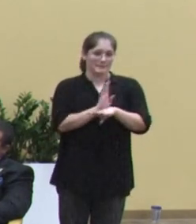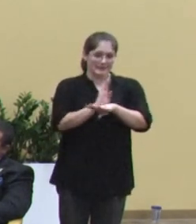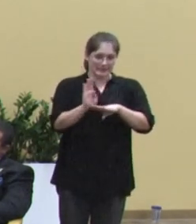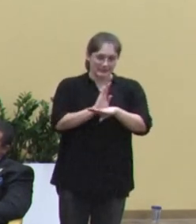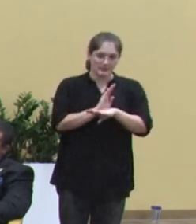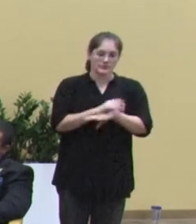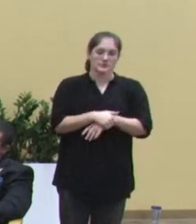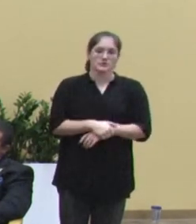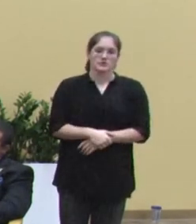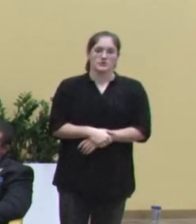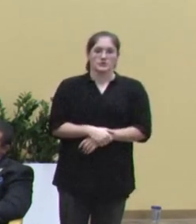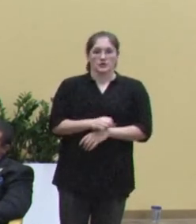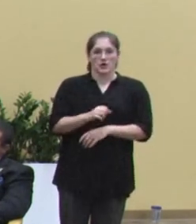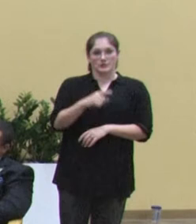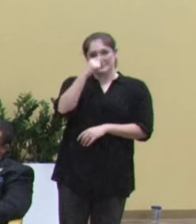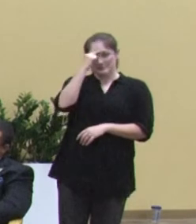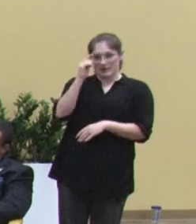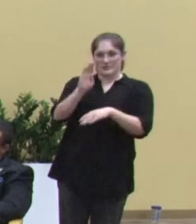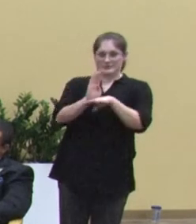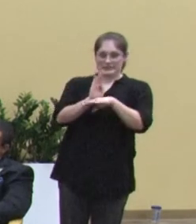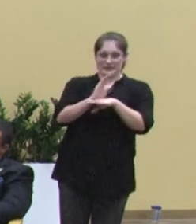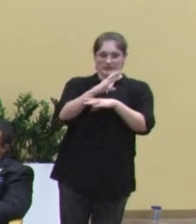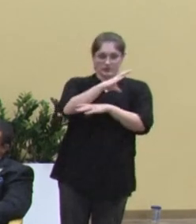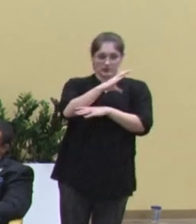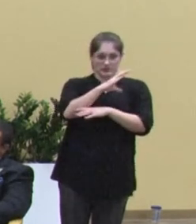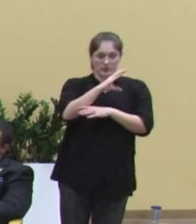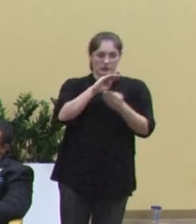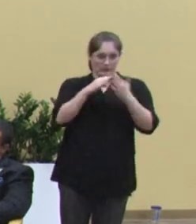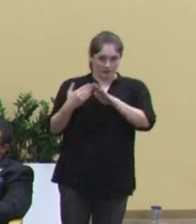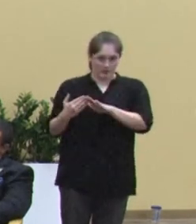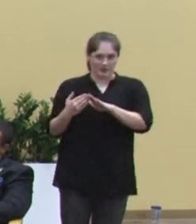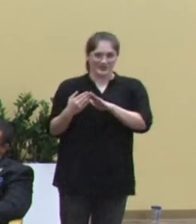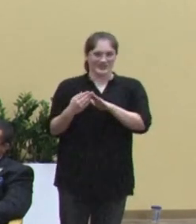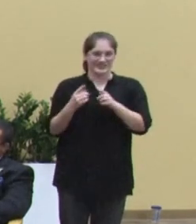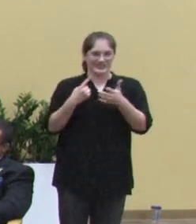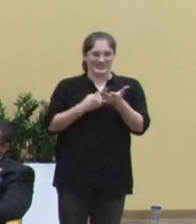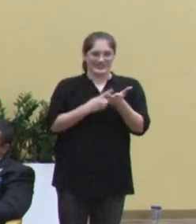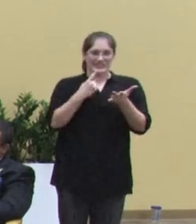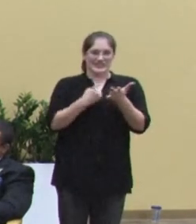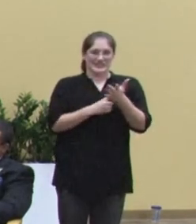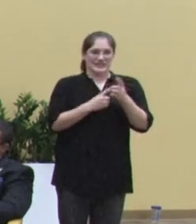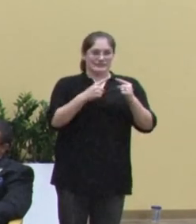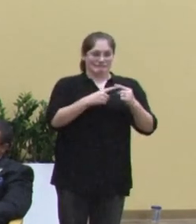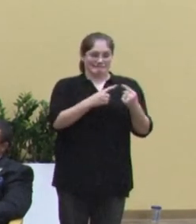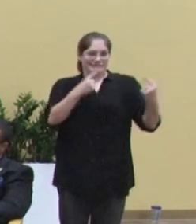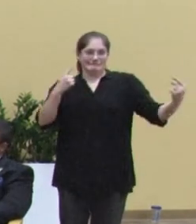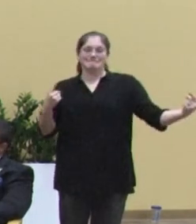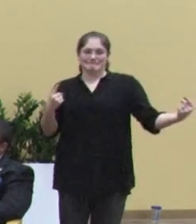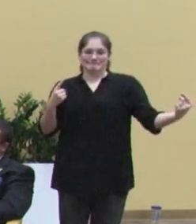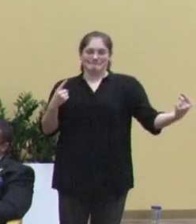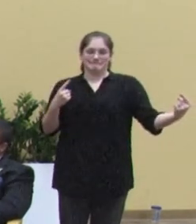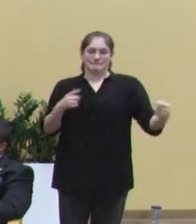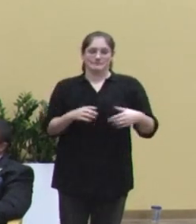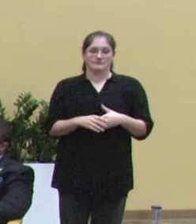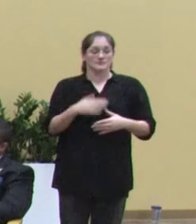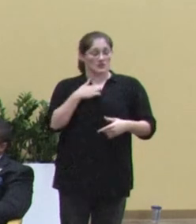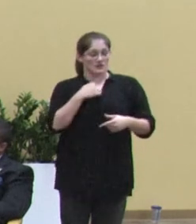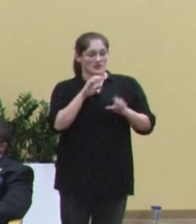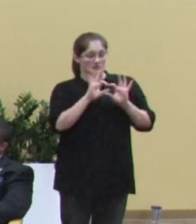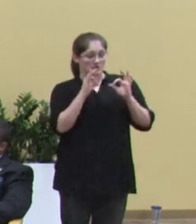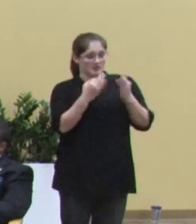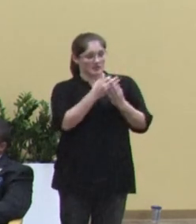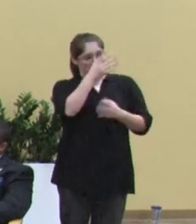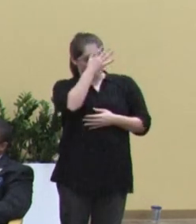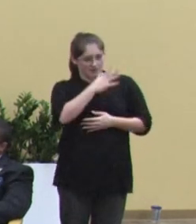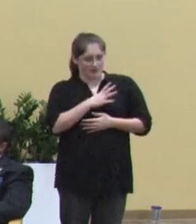and our black business community, sometimes we have a splintered conversation. And again, I'm a family type of guy. I go back to